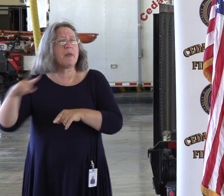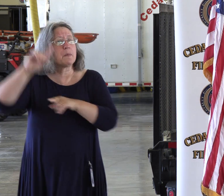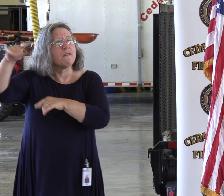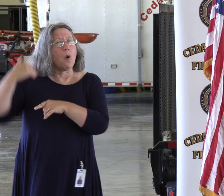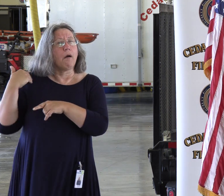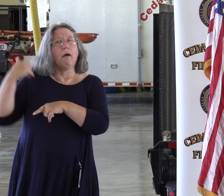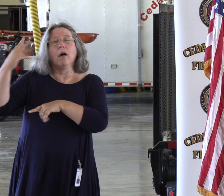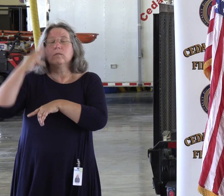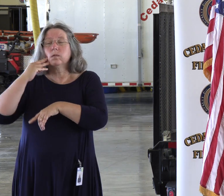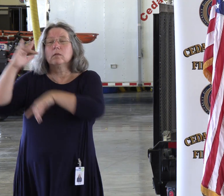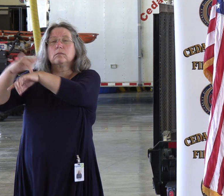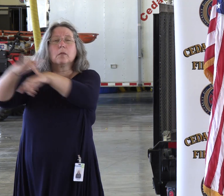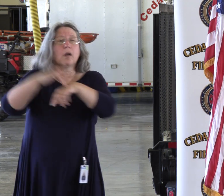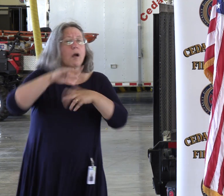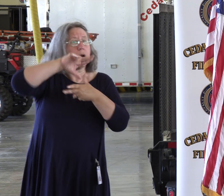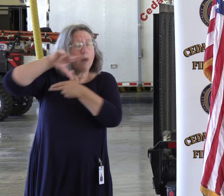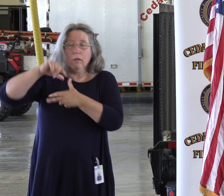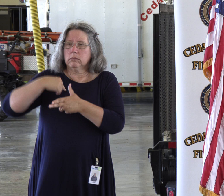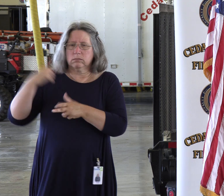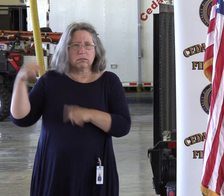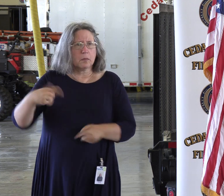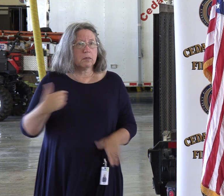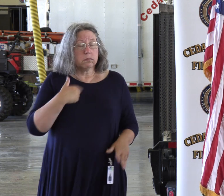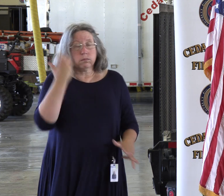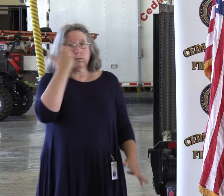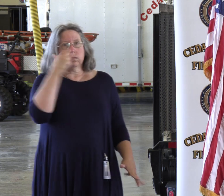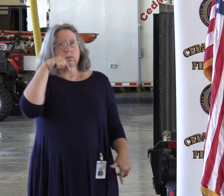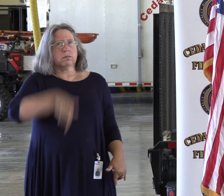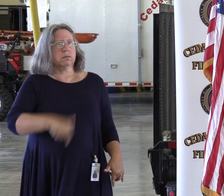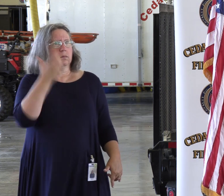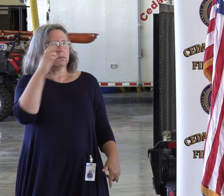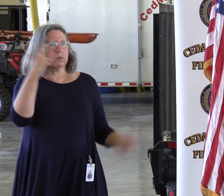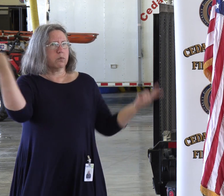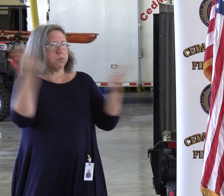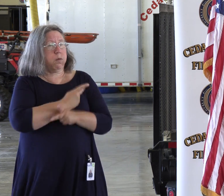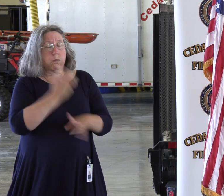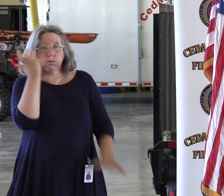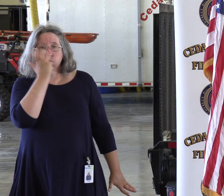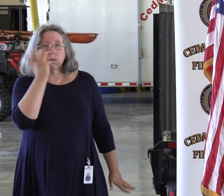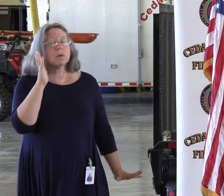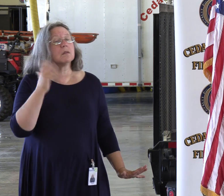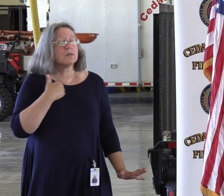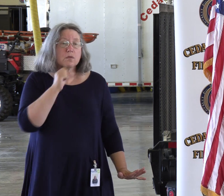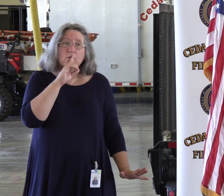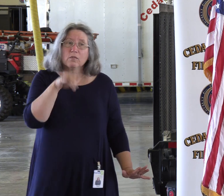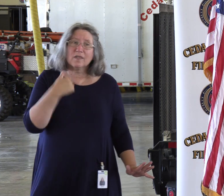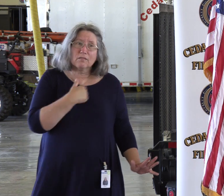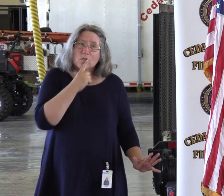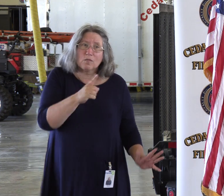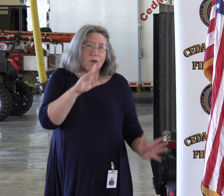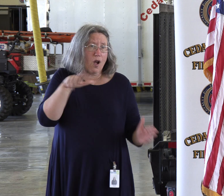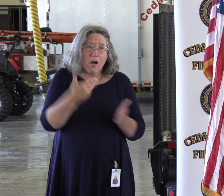relief efforts in the past, they're telling us the same thing. It's the worst they've ever seen. So we're all definitely in it together